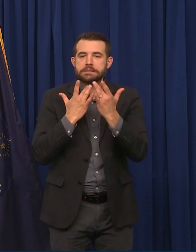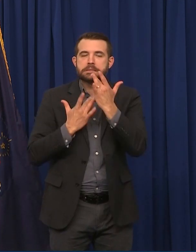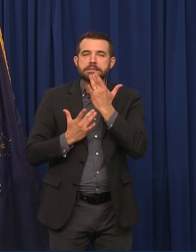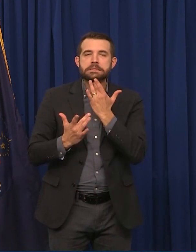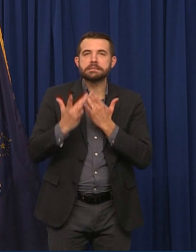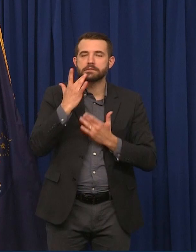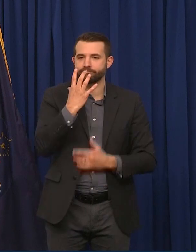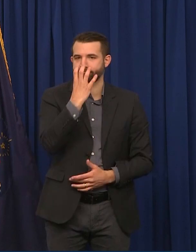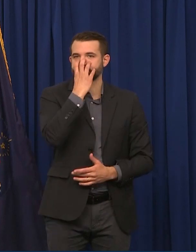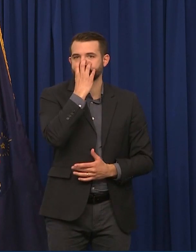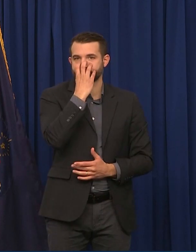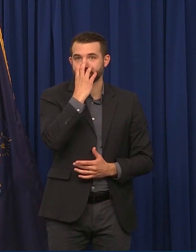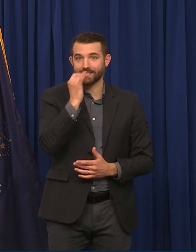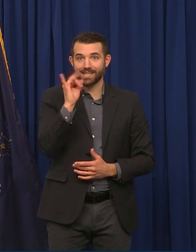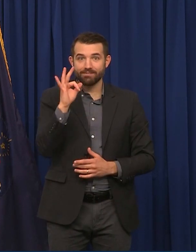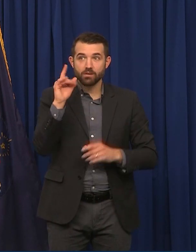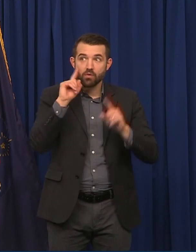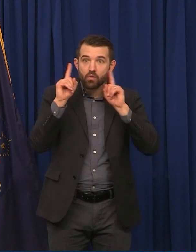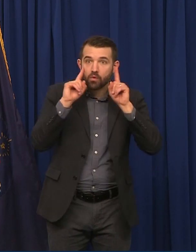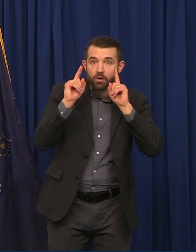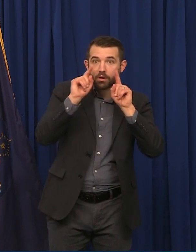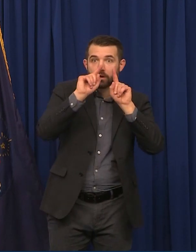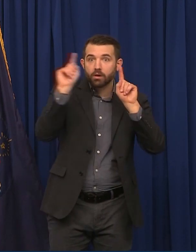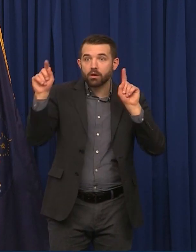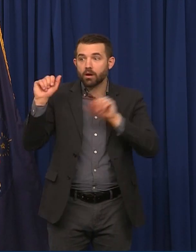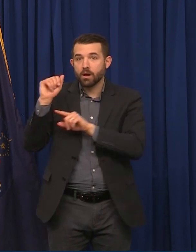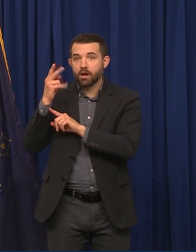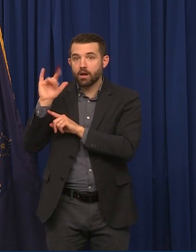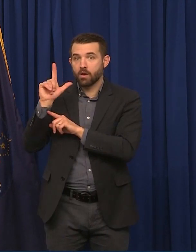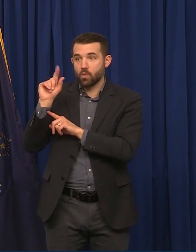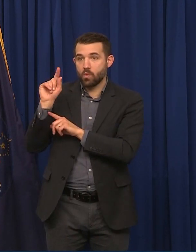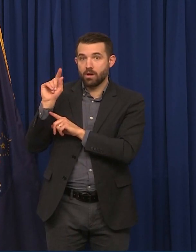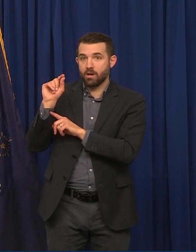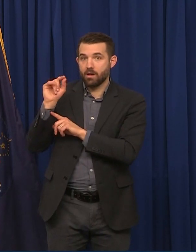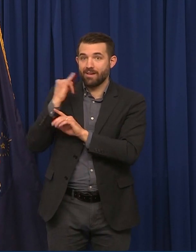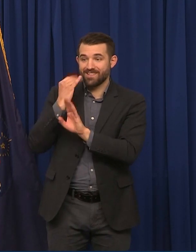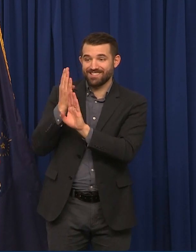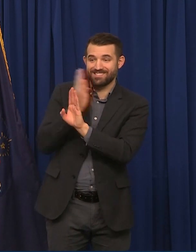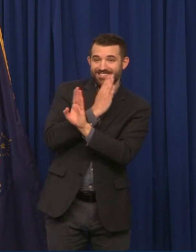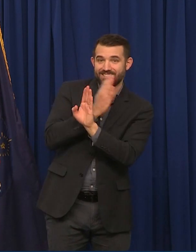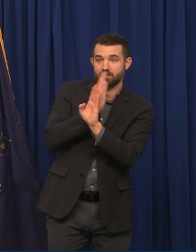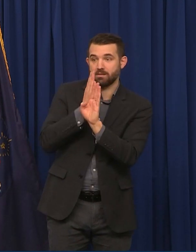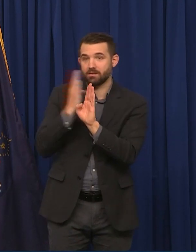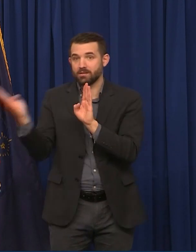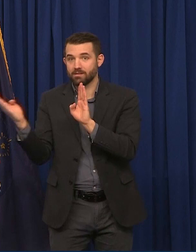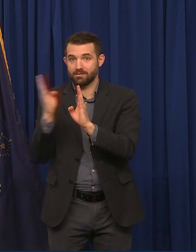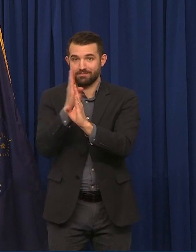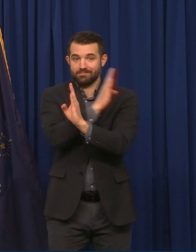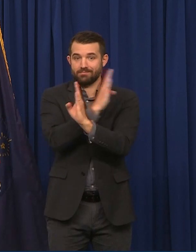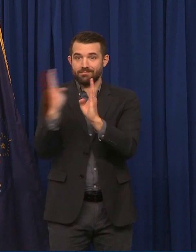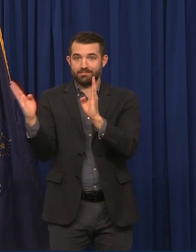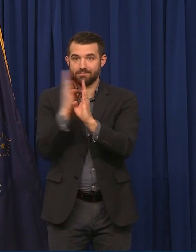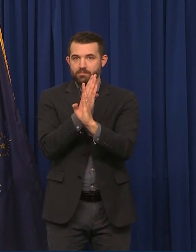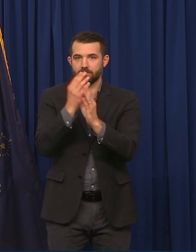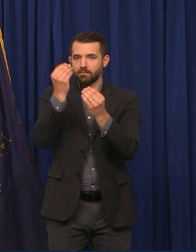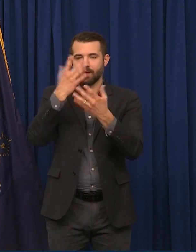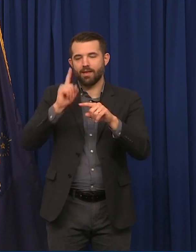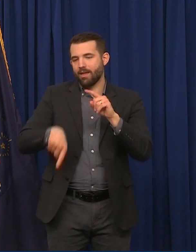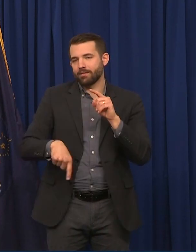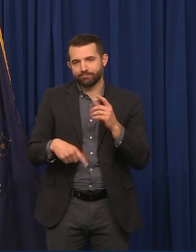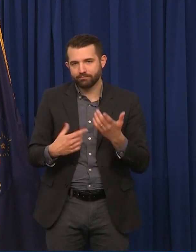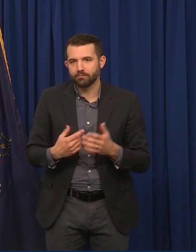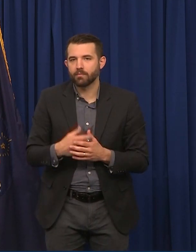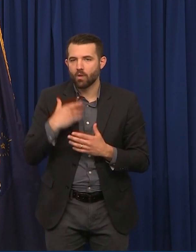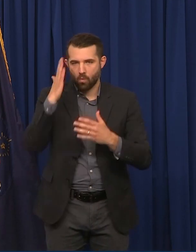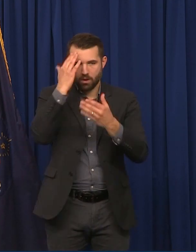posted if we learn that there will be a delay in that delivery, or indeed if the delivery is not possible at all. But we are very much hoping